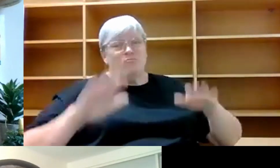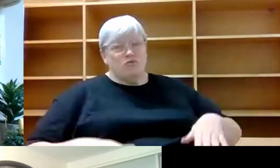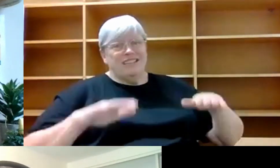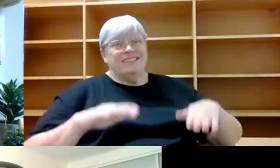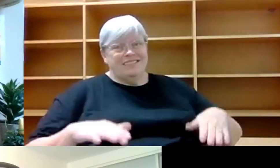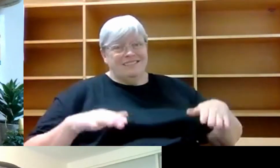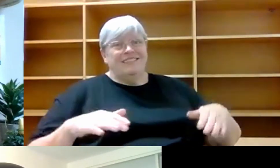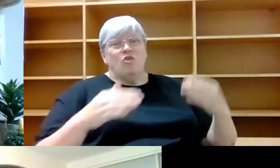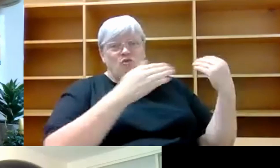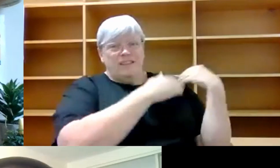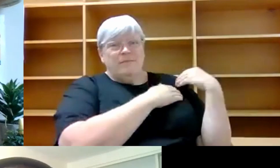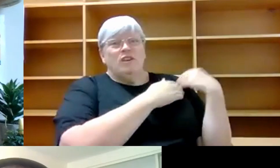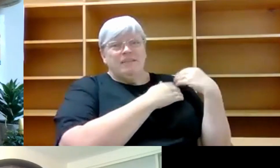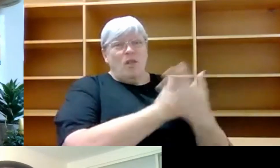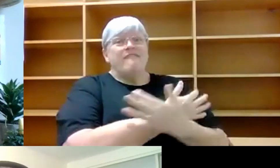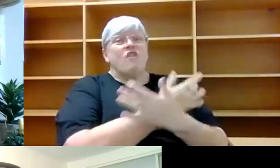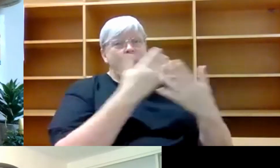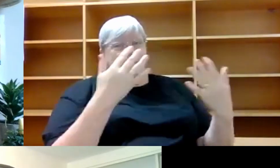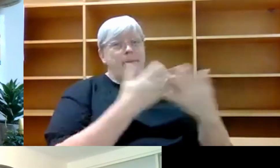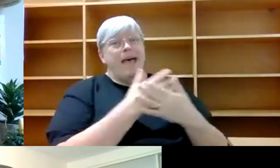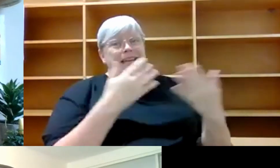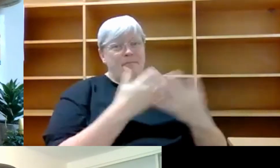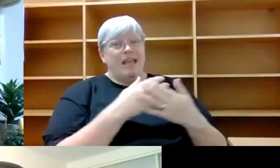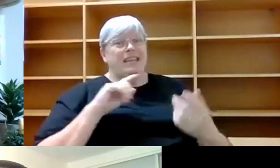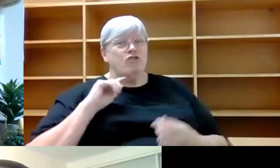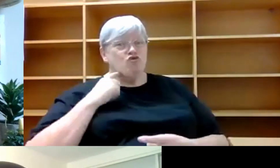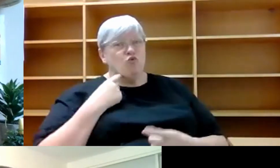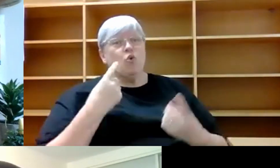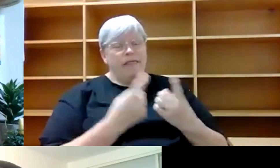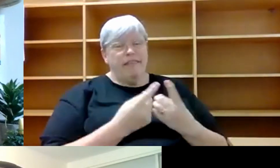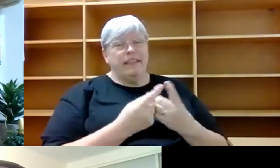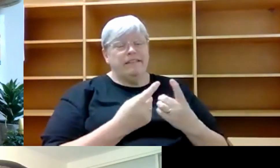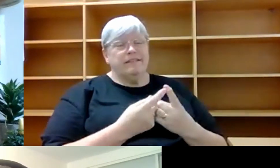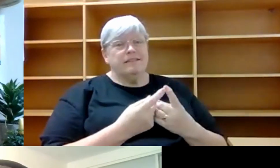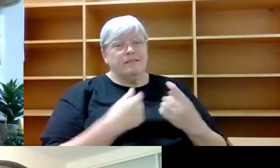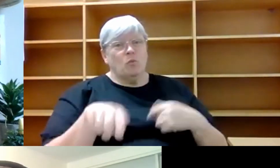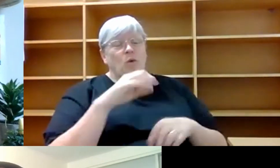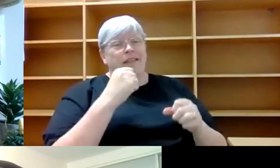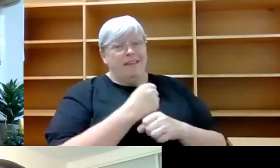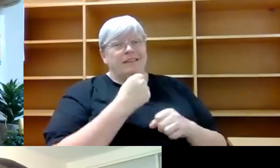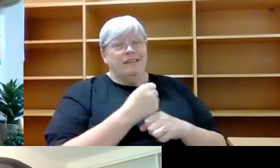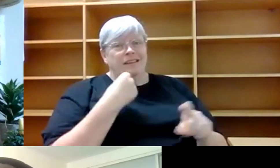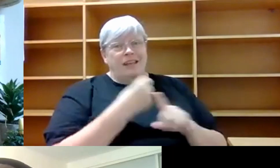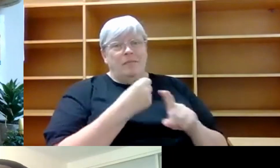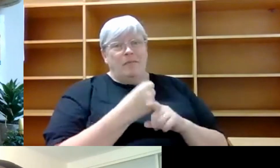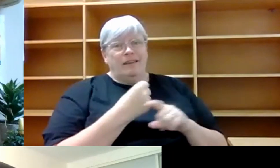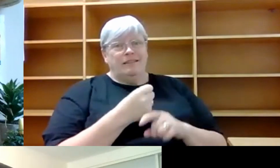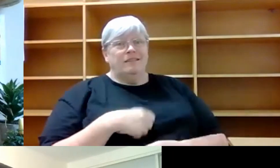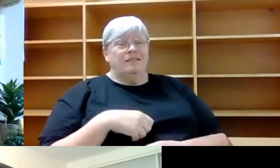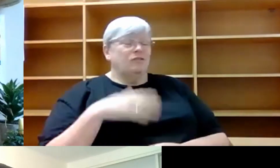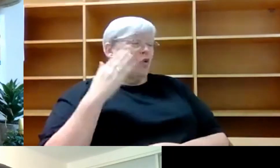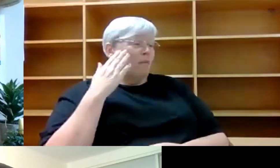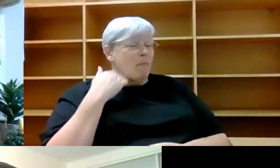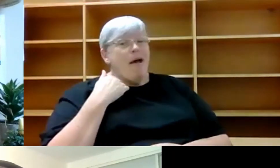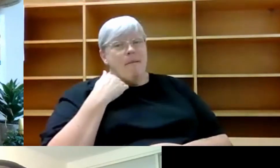cruelty, a lot of harrowing, the way, what they did impacted on brown and black people all over the